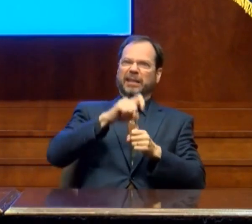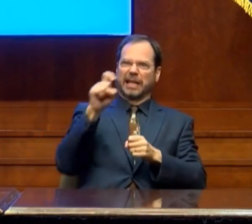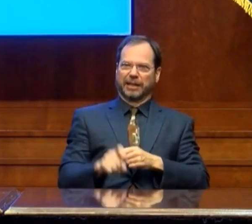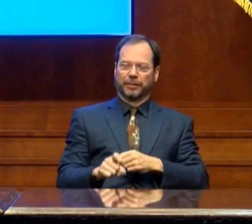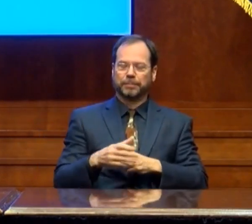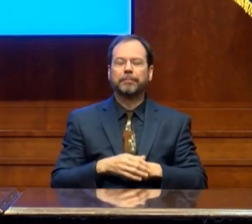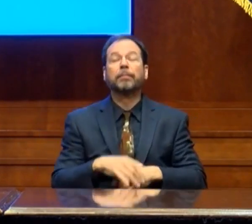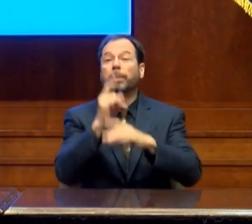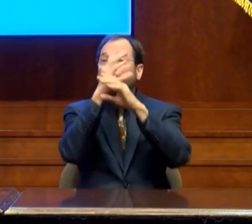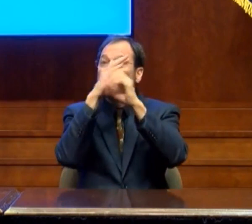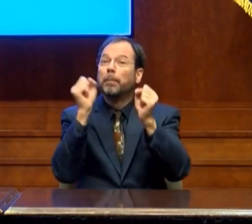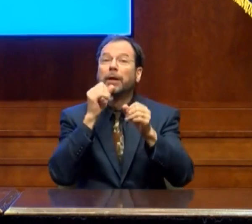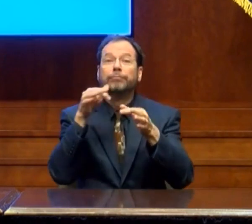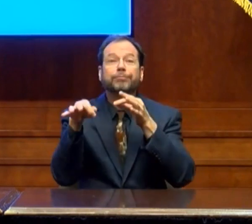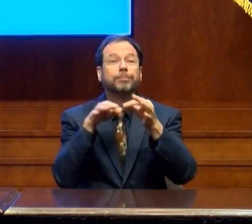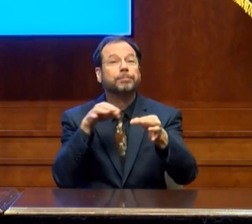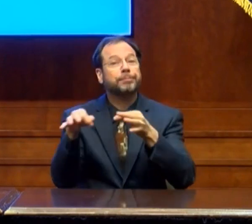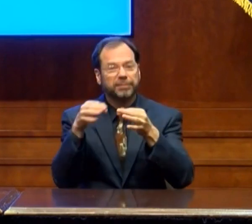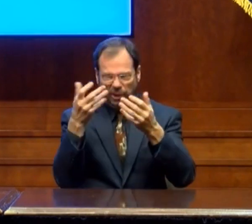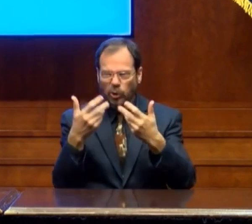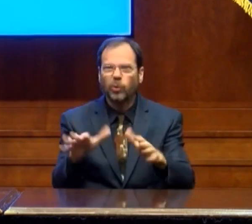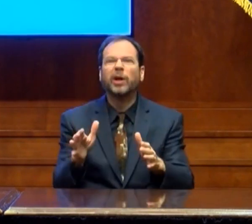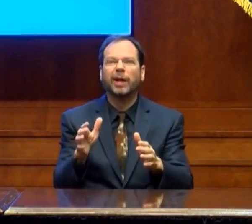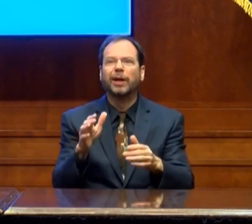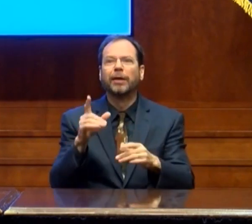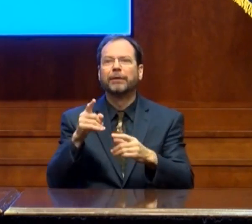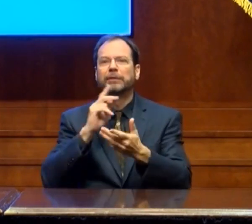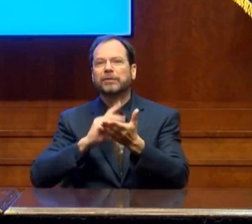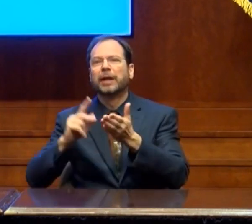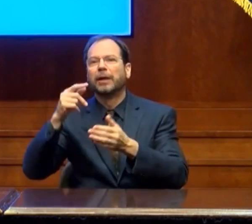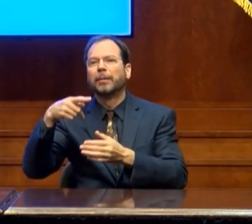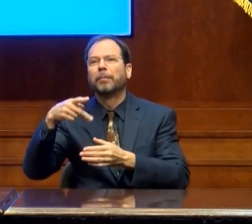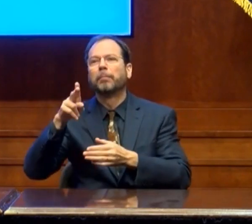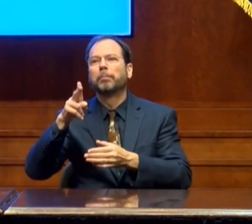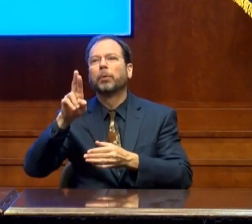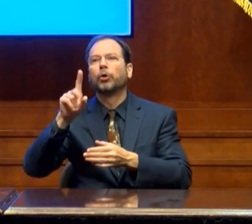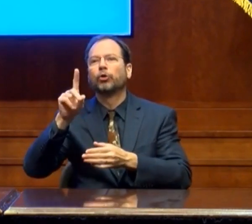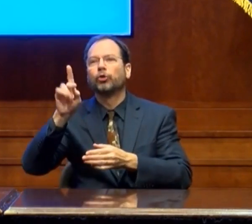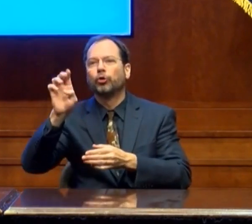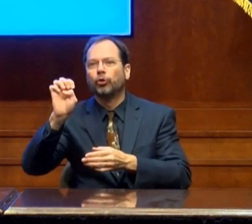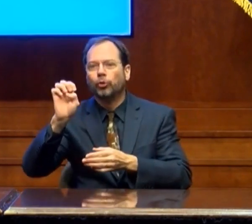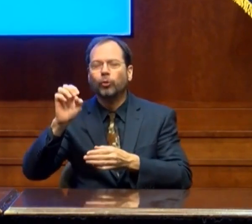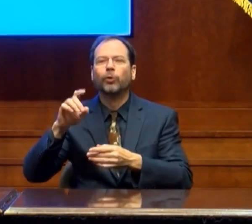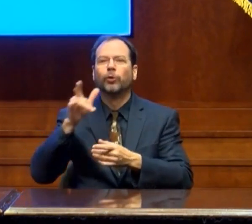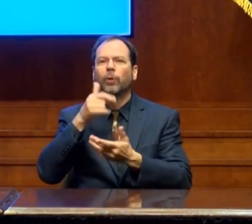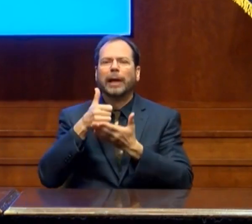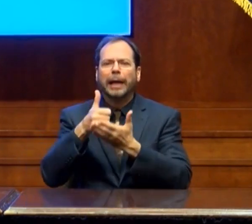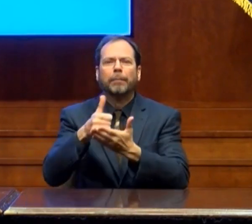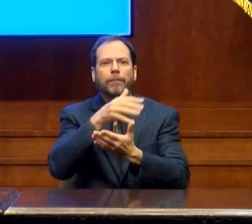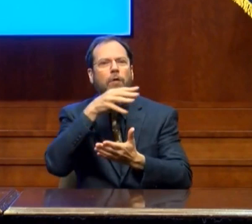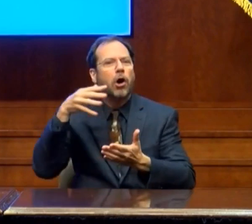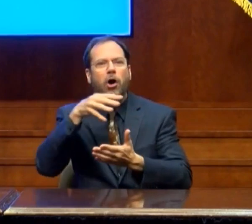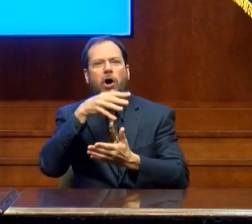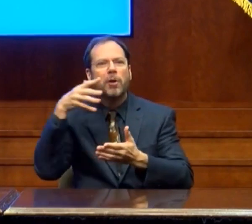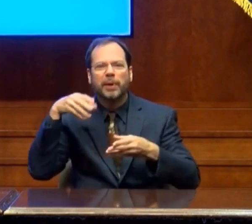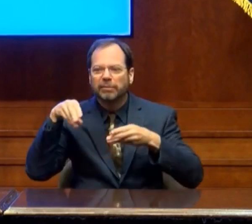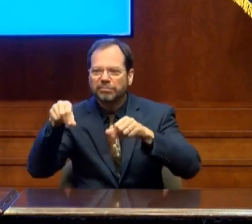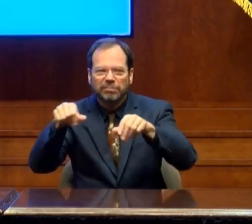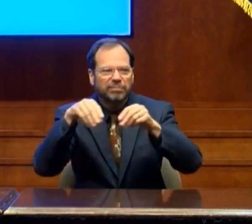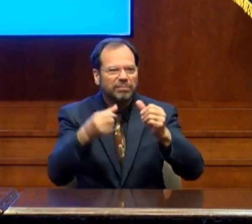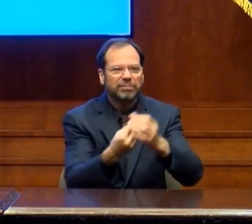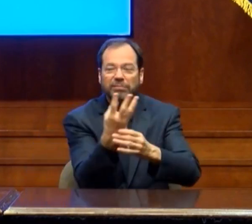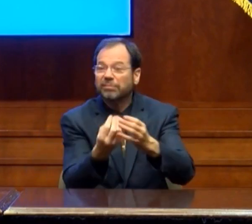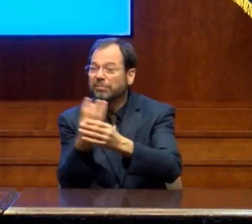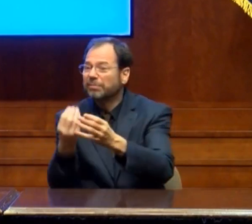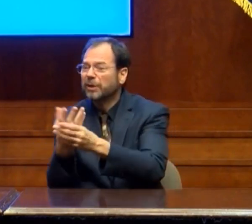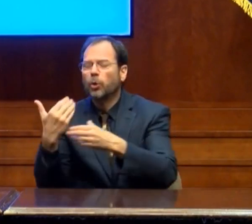The President also talked about what he and Secretary Perdue were doing to step up in the agriculture sector. This is